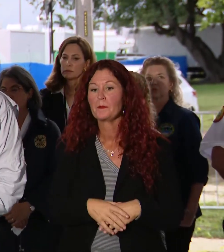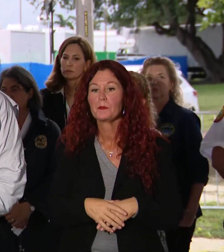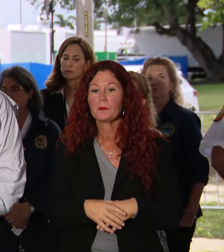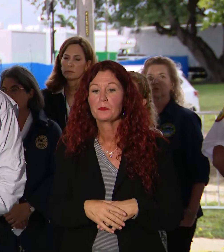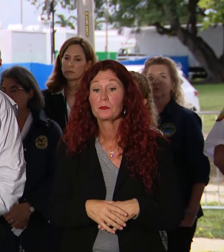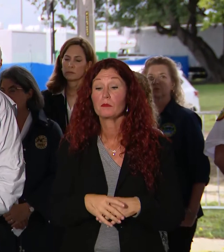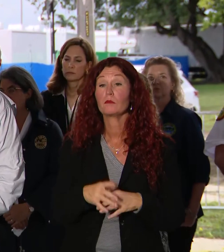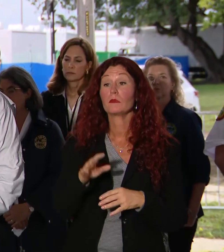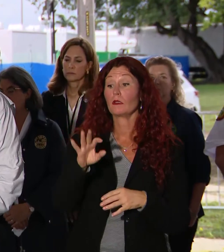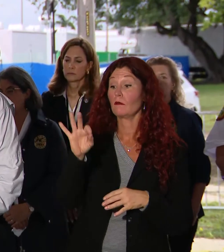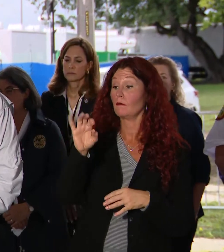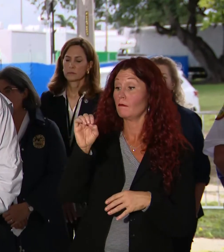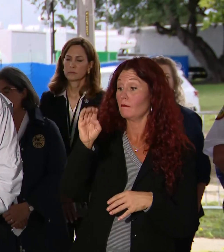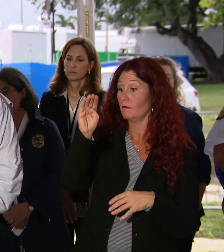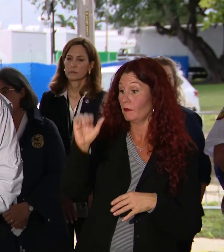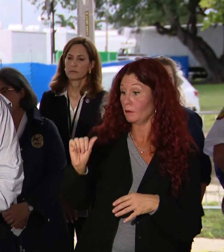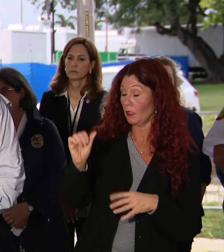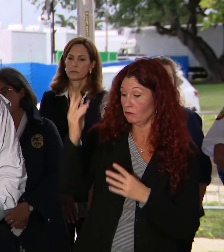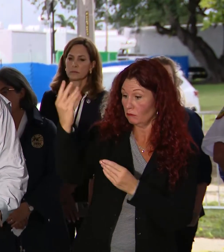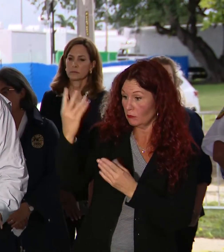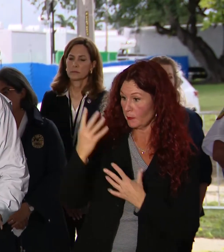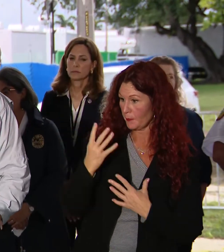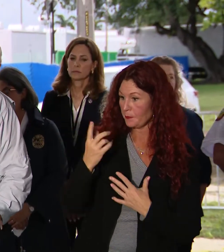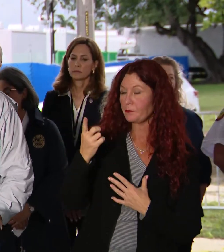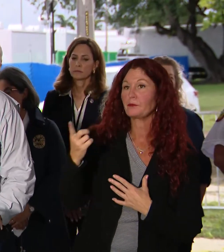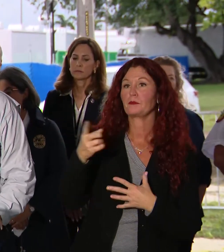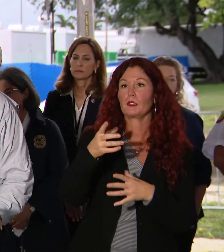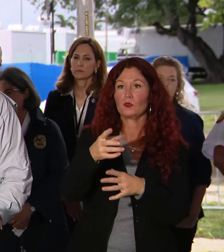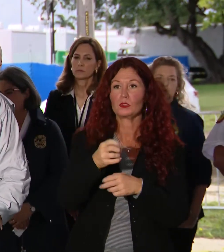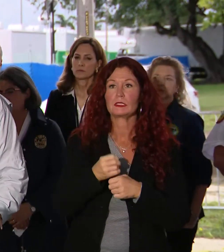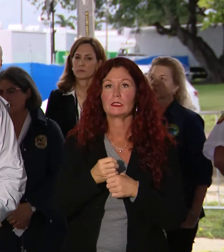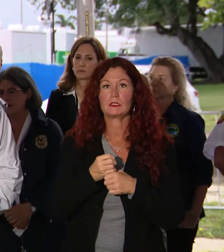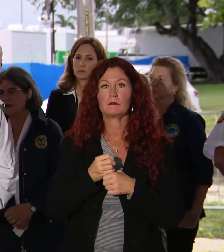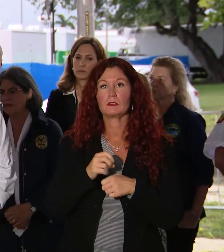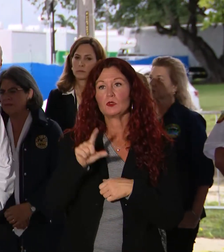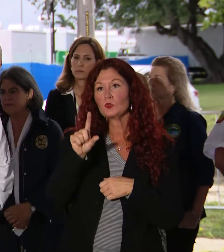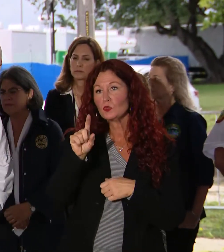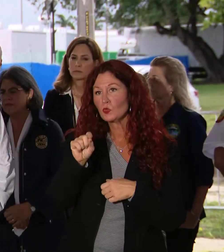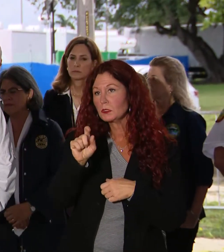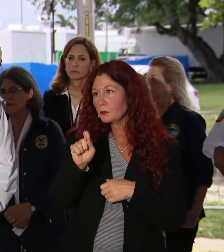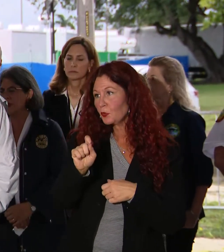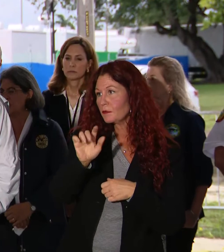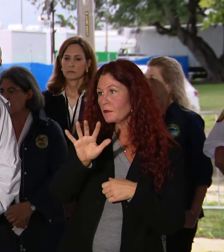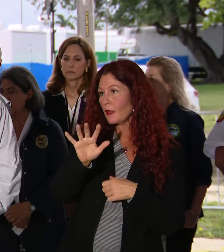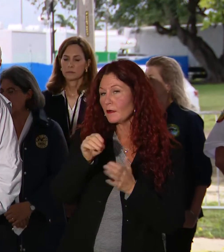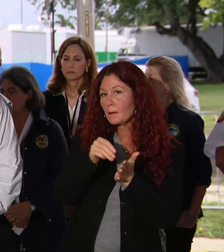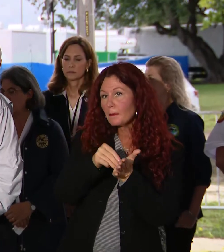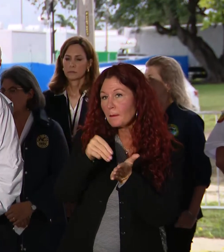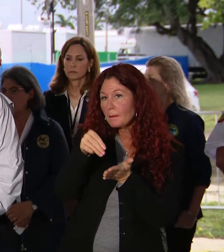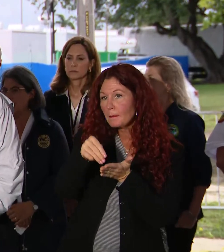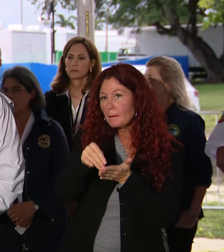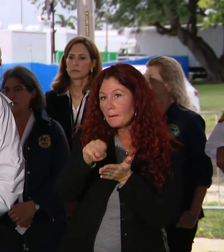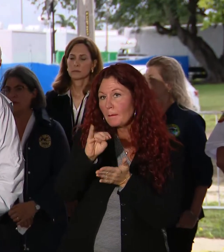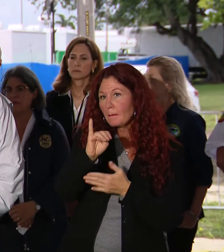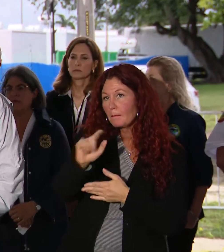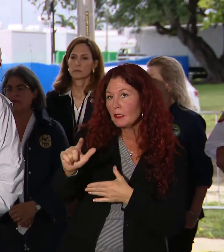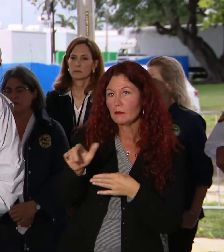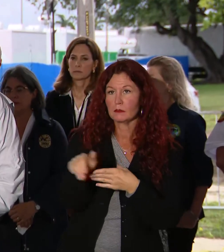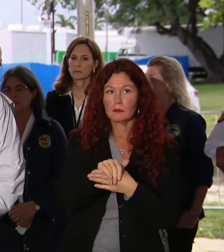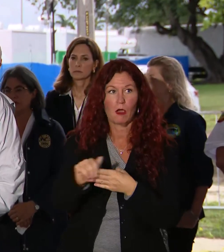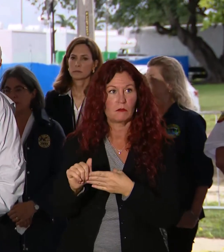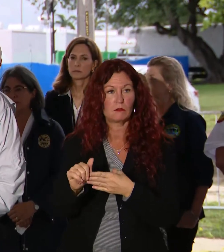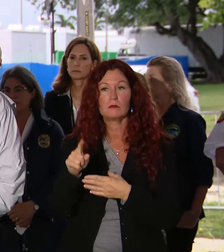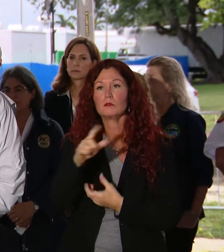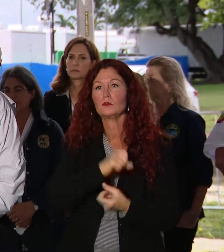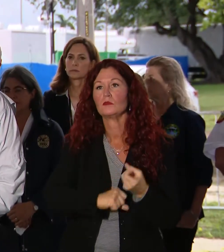FEMA let us know that the division has received $20.5 million to support ongoing response efforts here